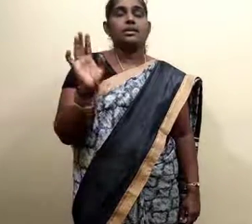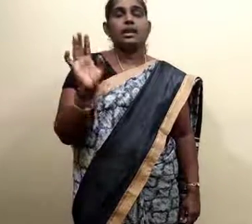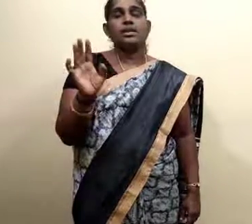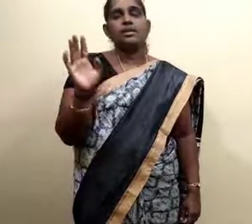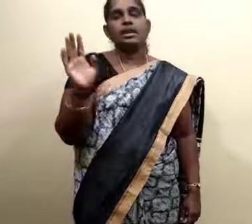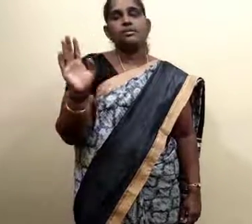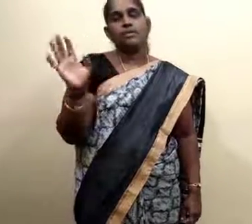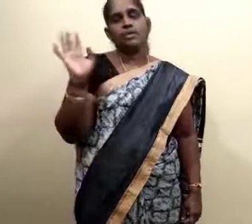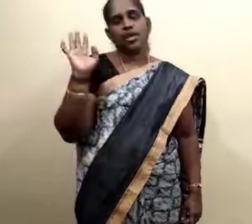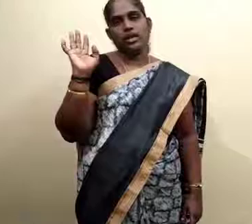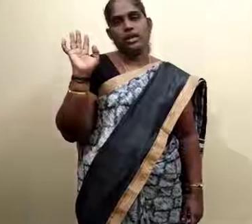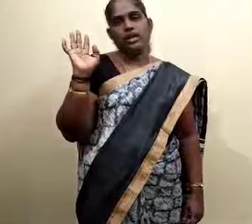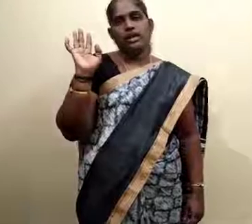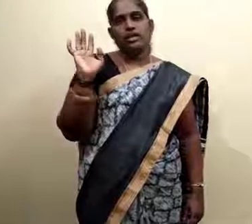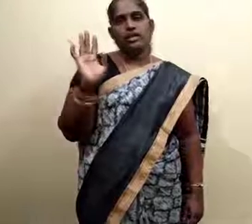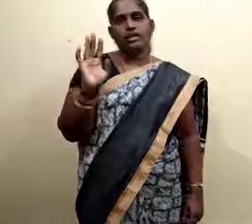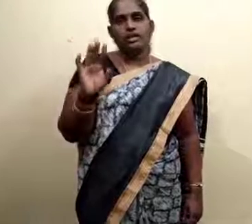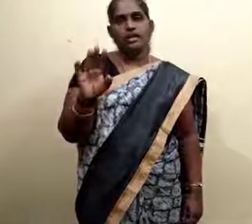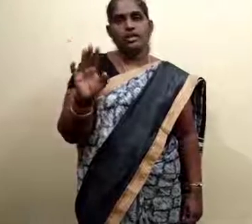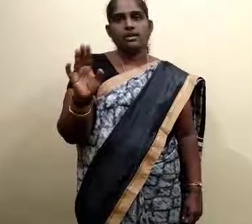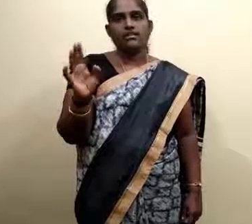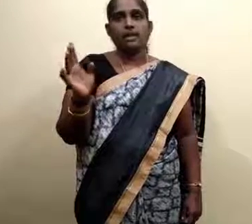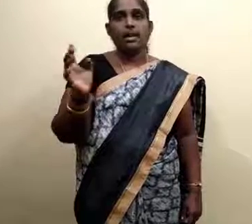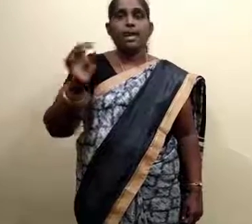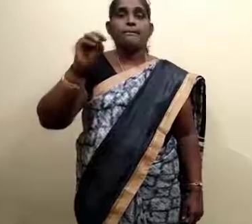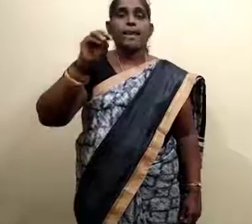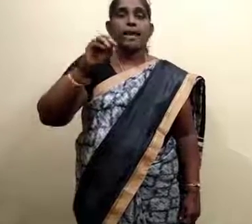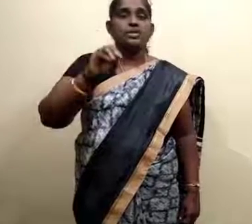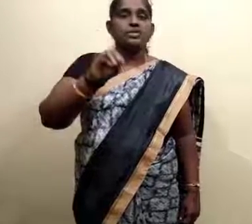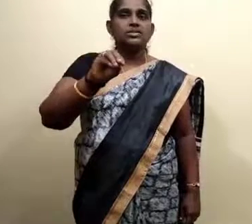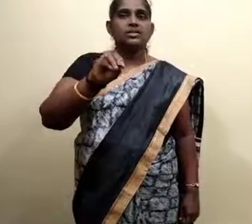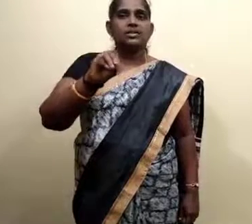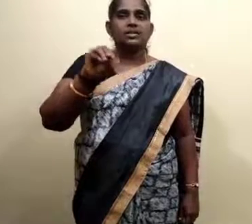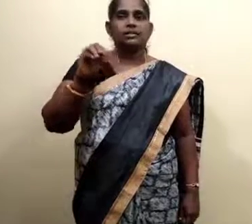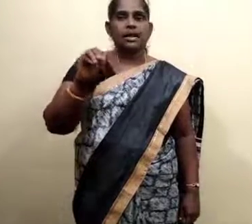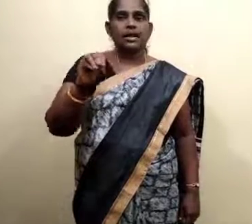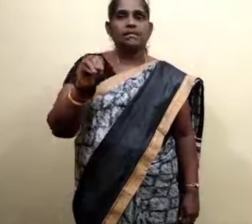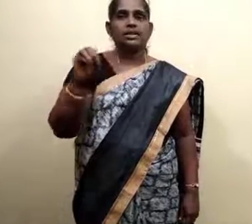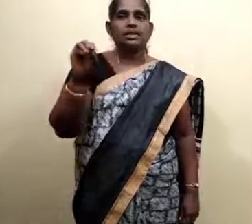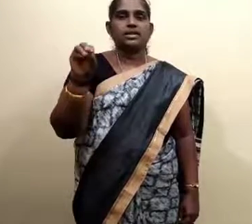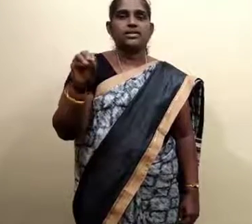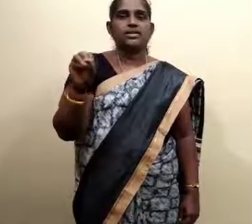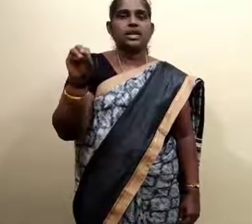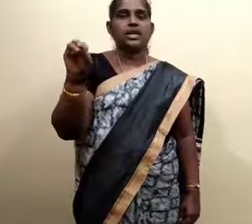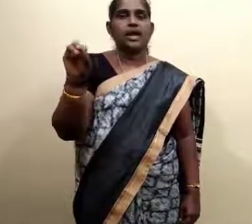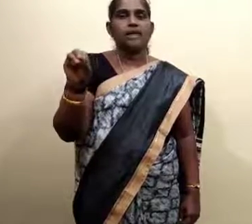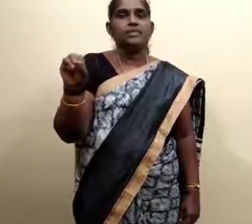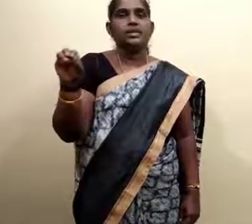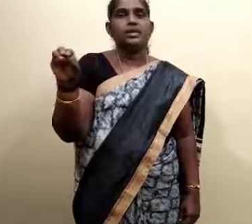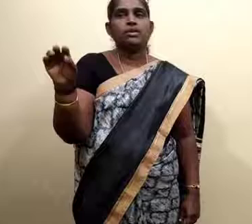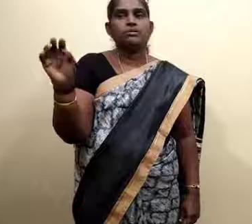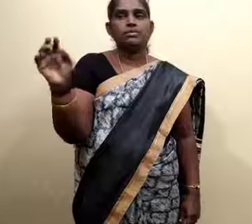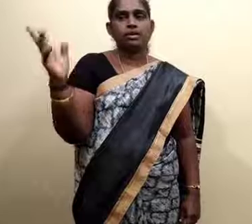year 1840. In the year 1840, Manchester became the textile capital of the